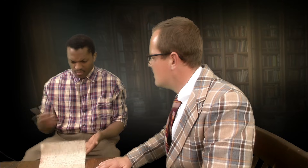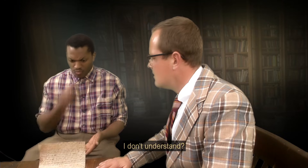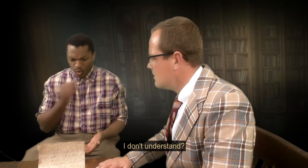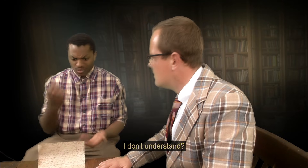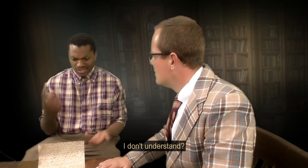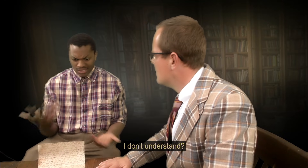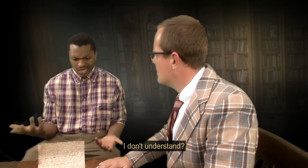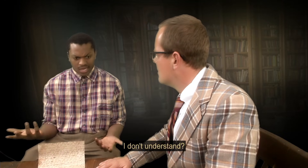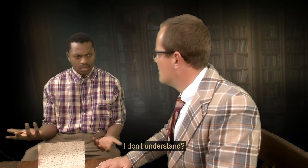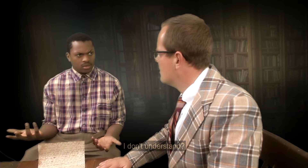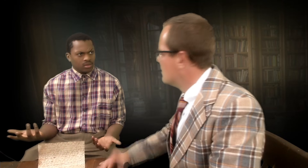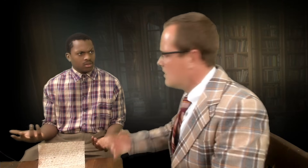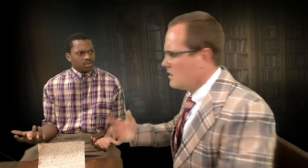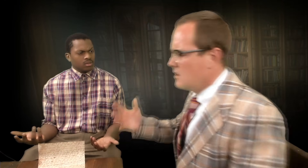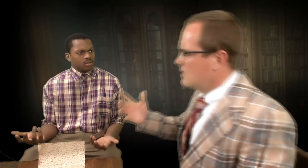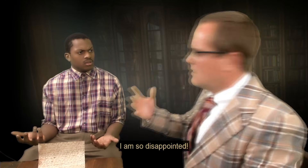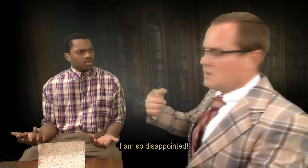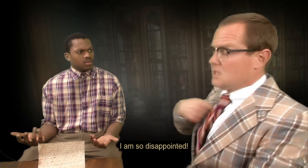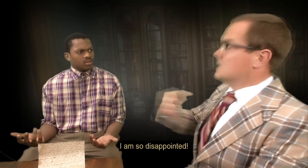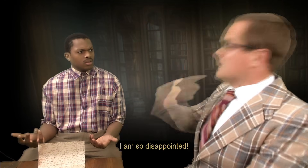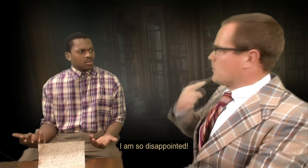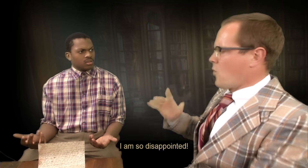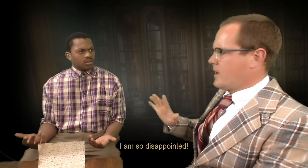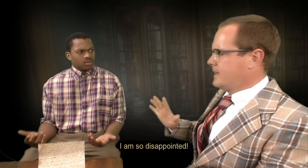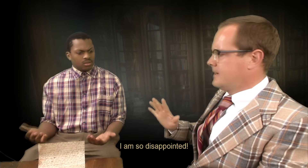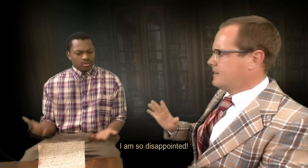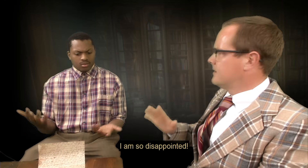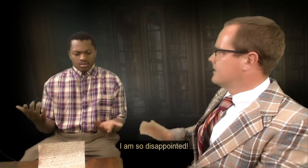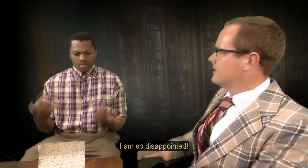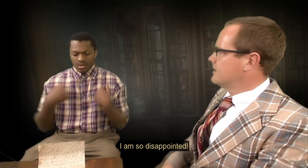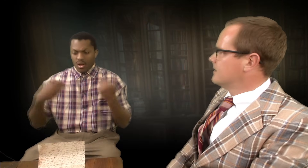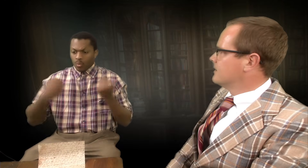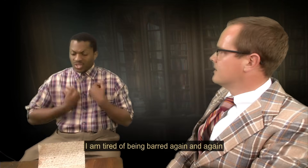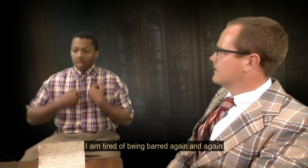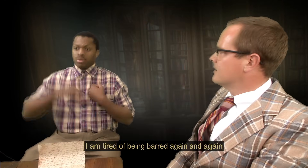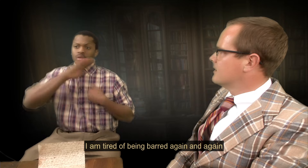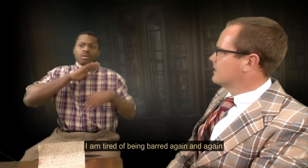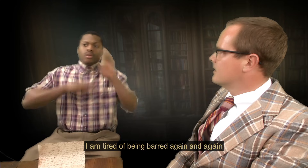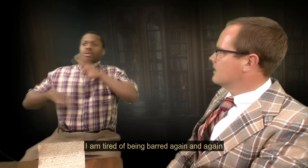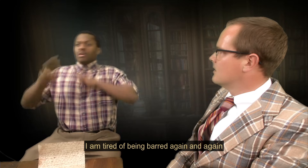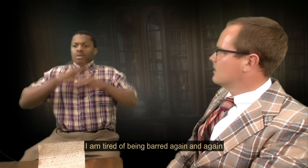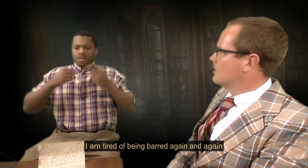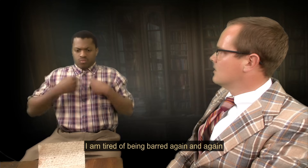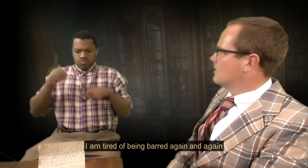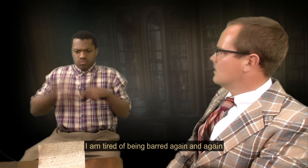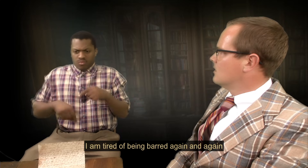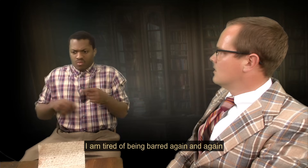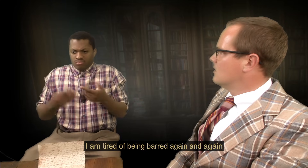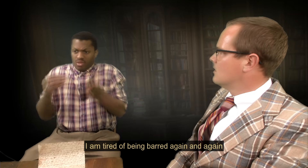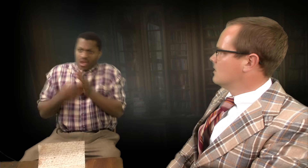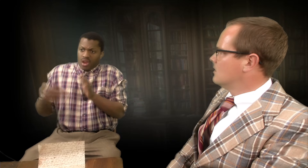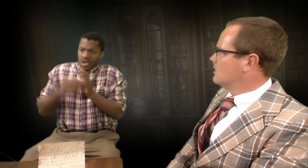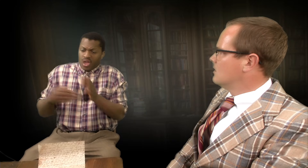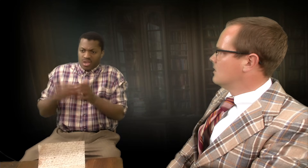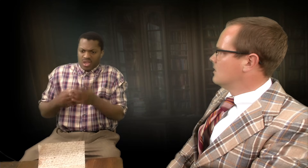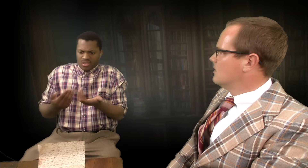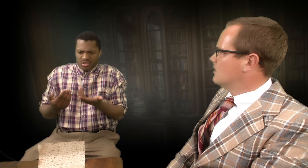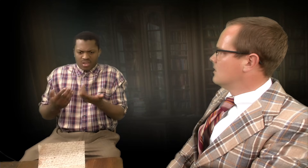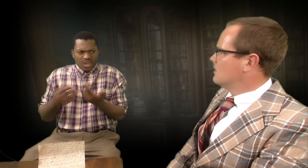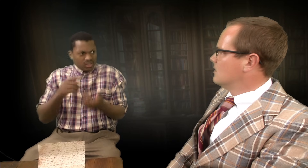I don't understand. I'm so disappointed. I'm tired of being barred again and again.